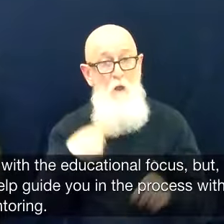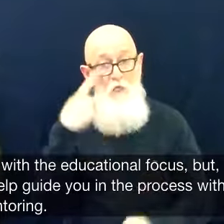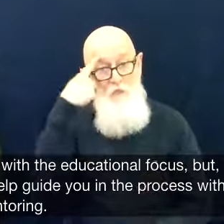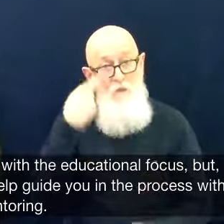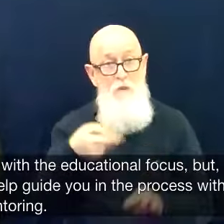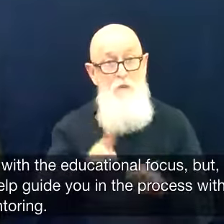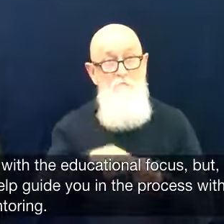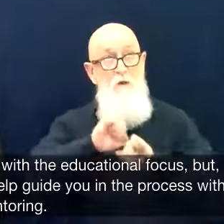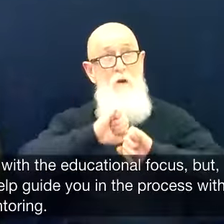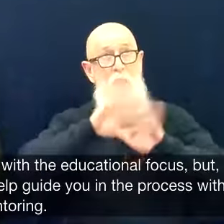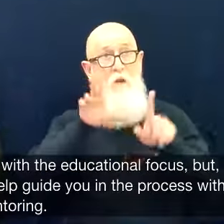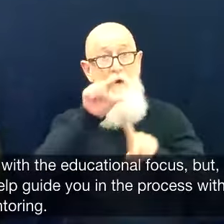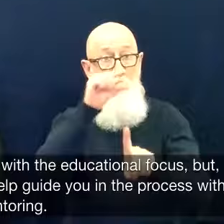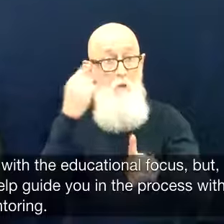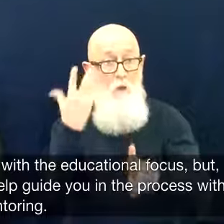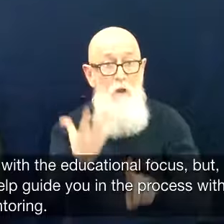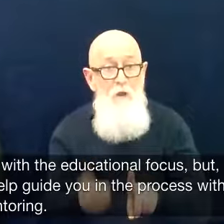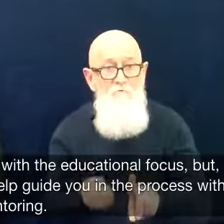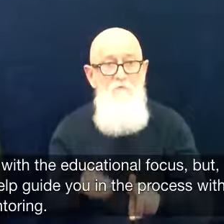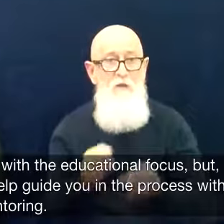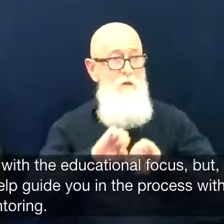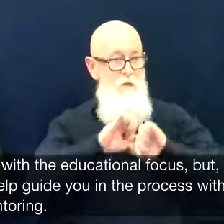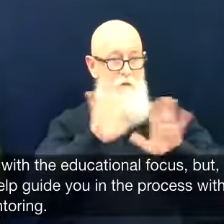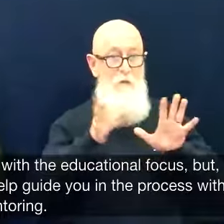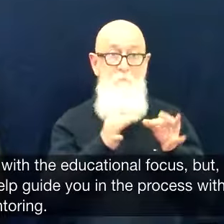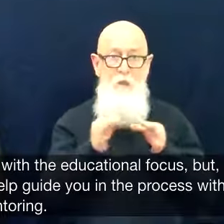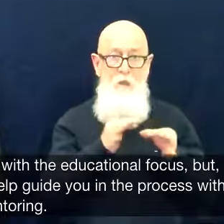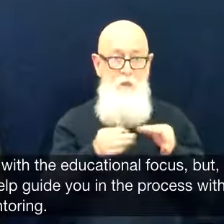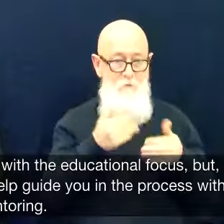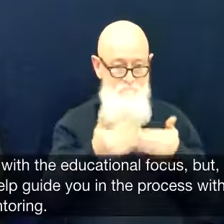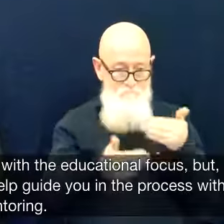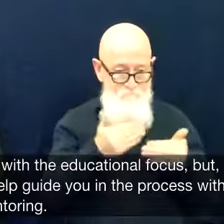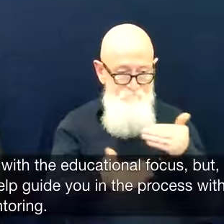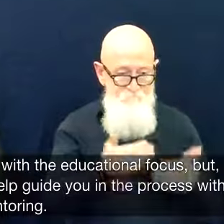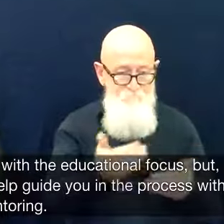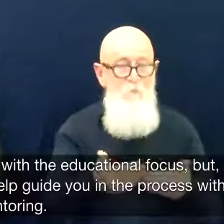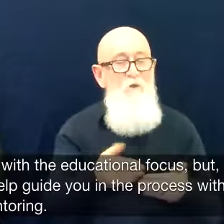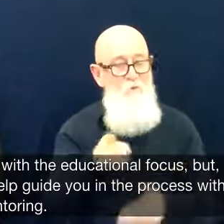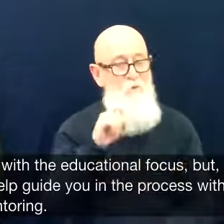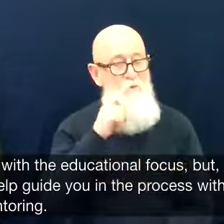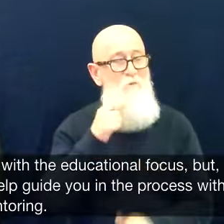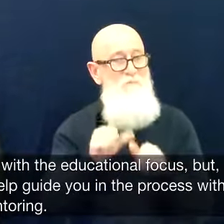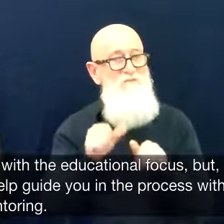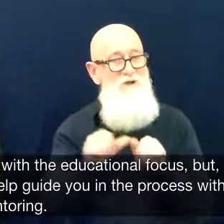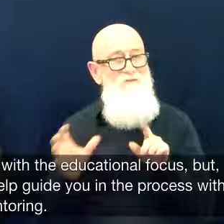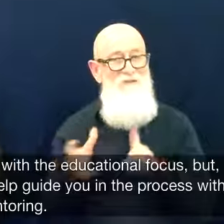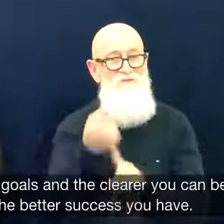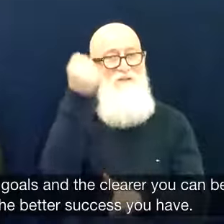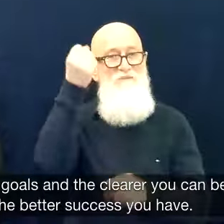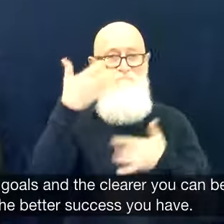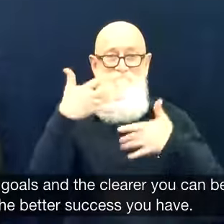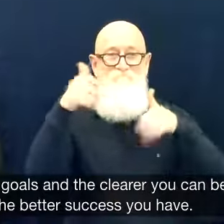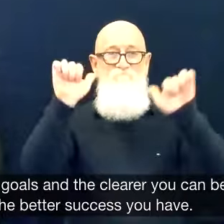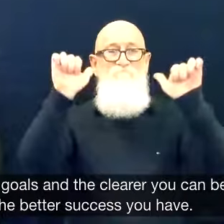set goals and the clearer you can be about the plan forward, the better success you have, and the more you can see